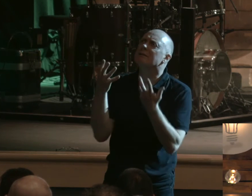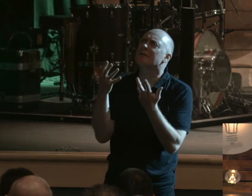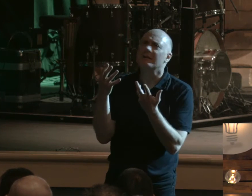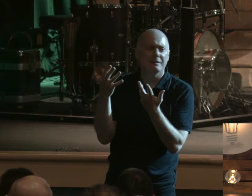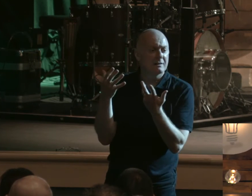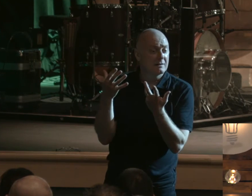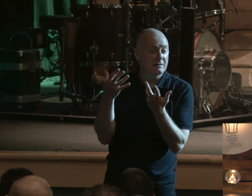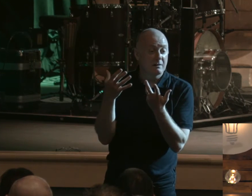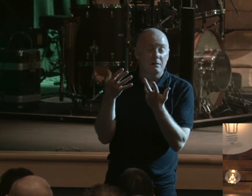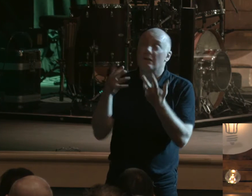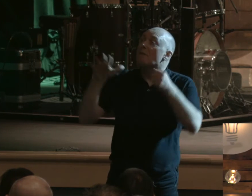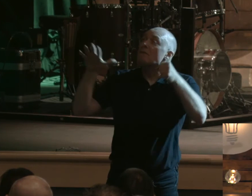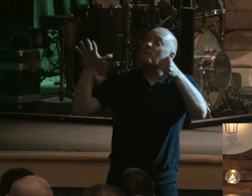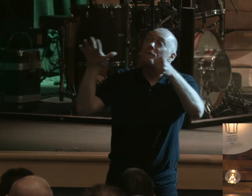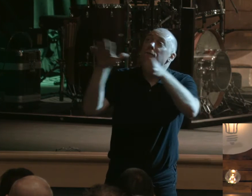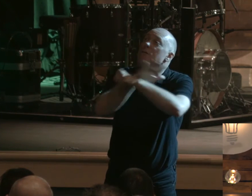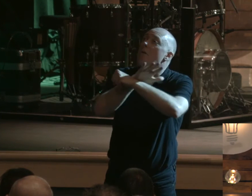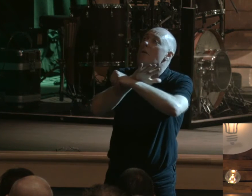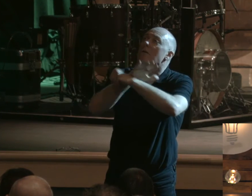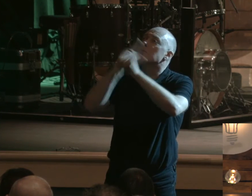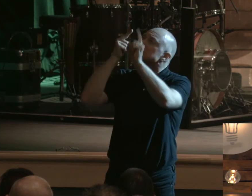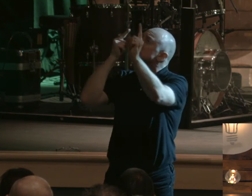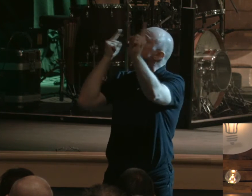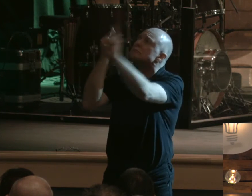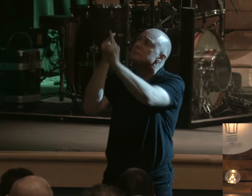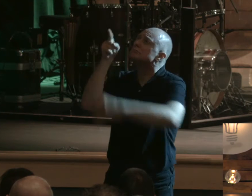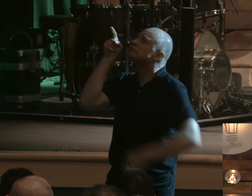with an entirely new ambition.